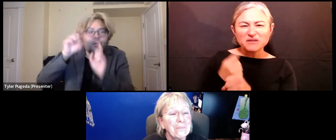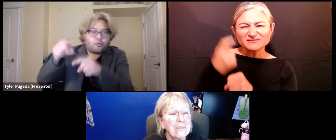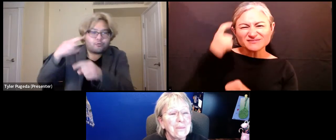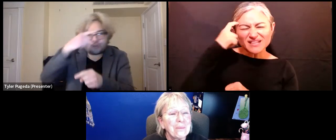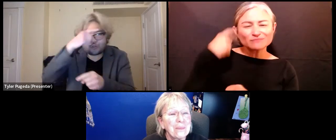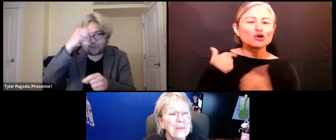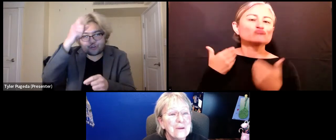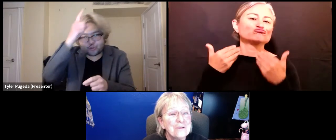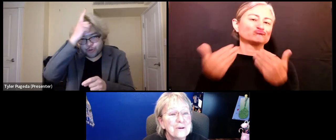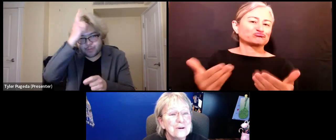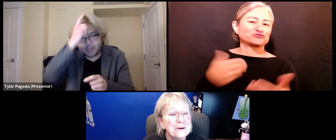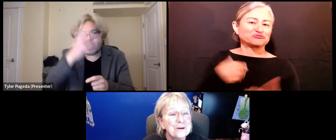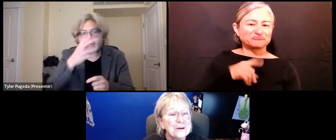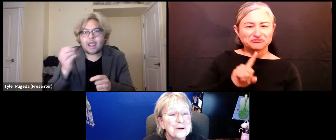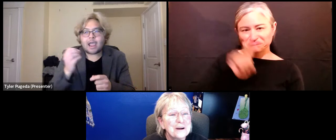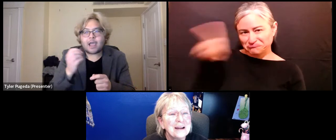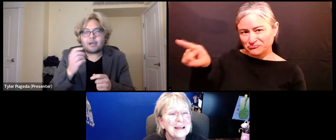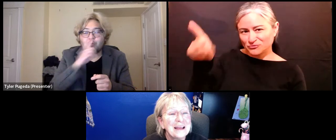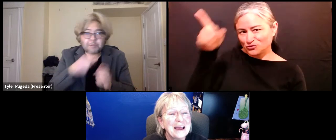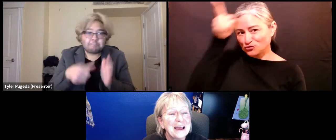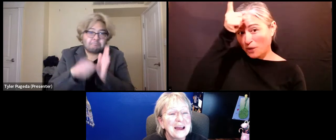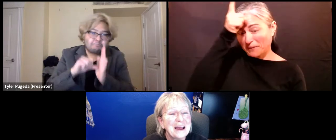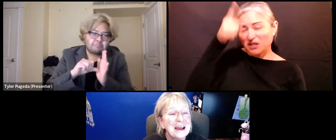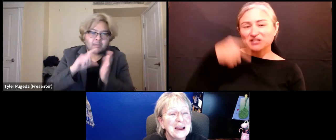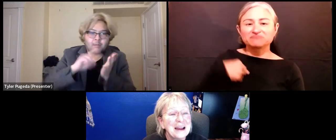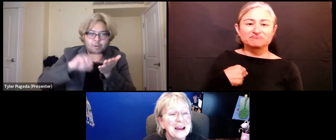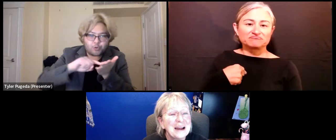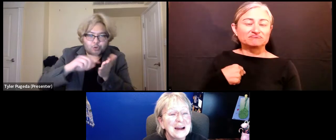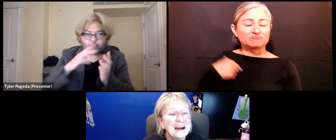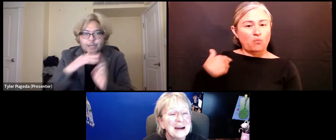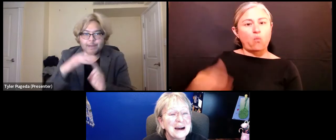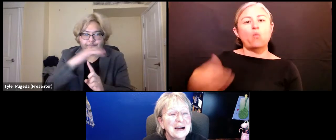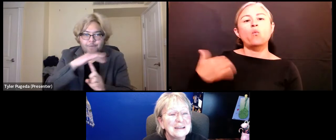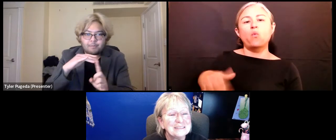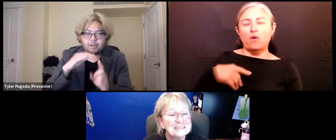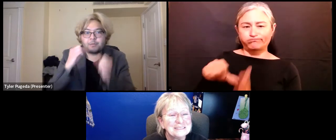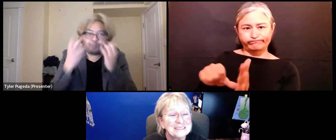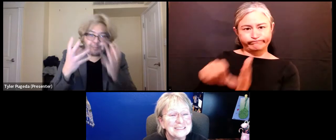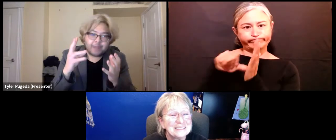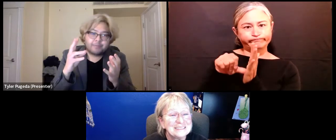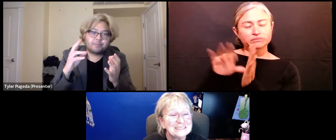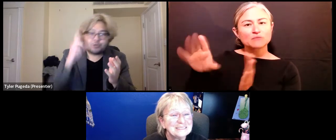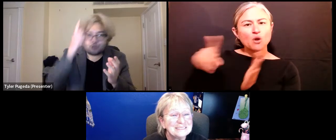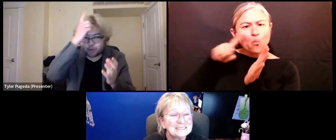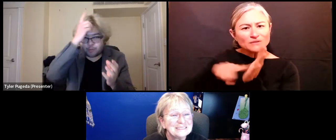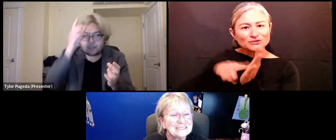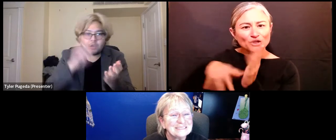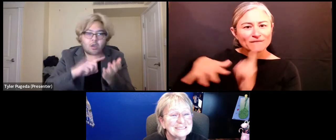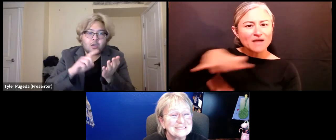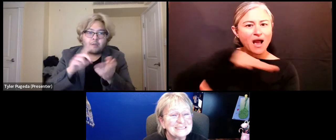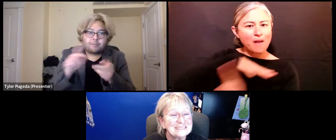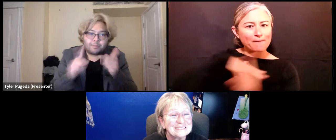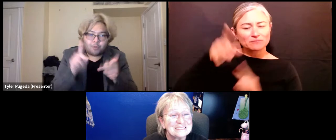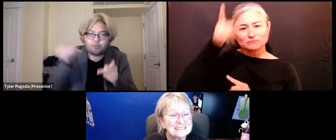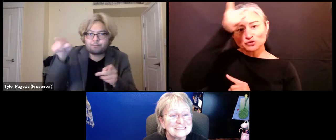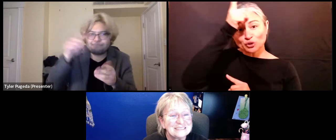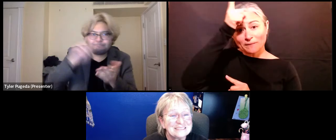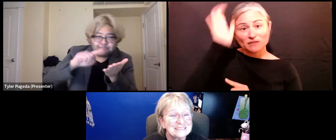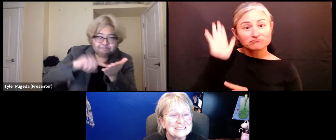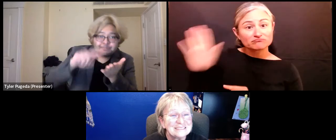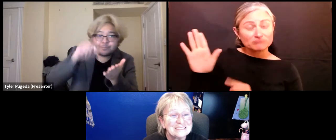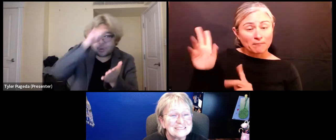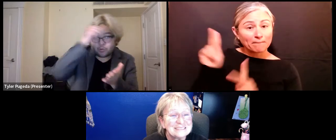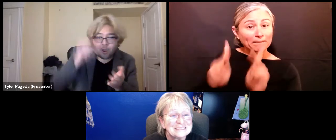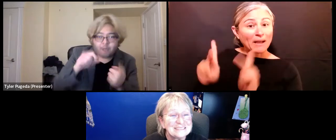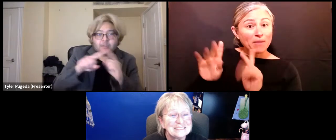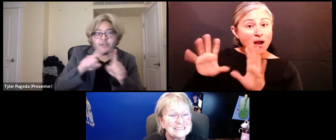German, but a lot of them have Alzheimer's. So I want to go there. I was really impressed with the research of that area and